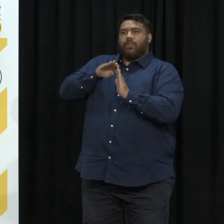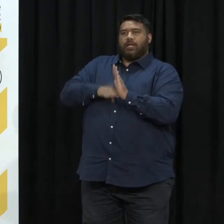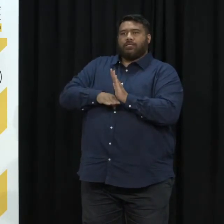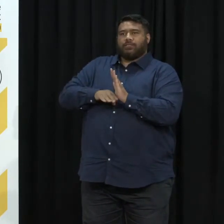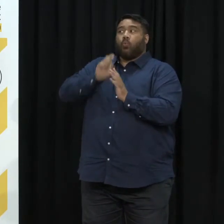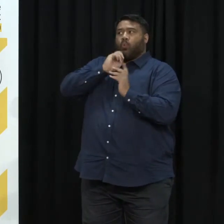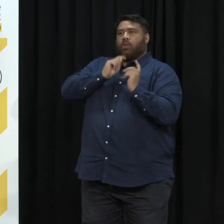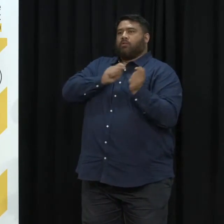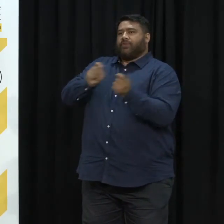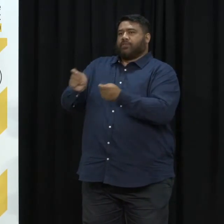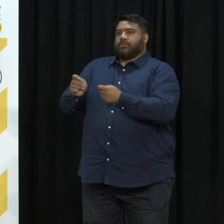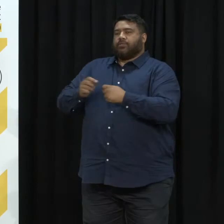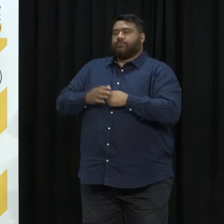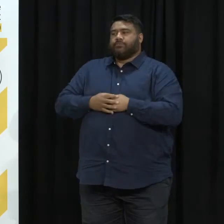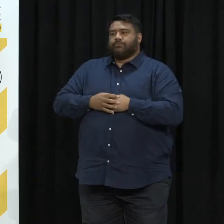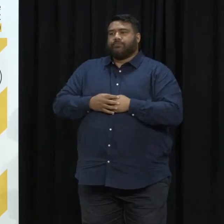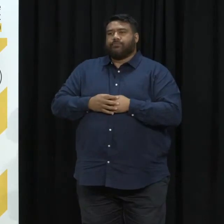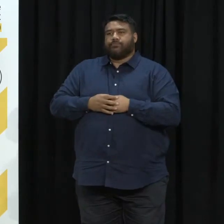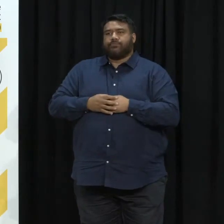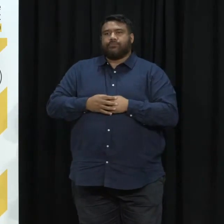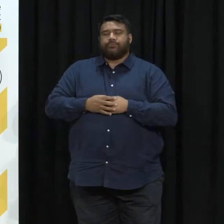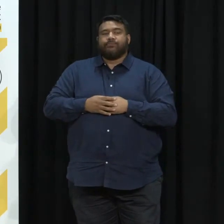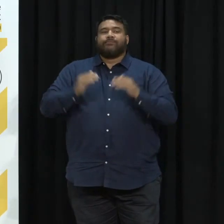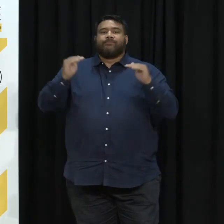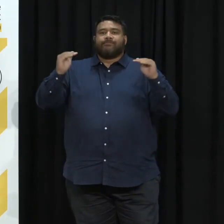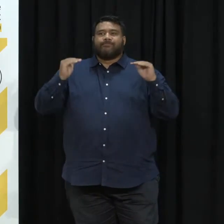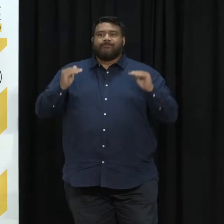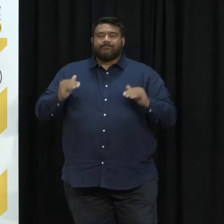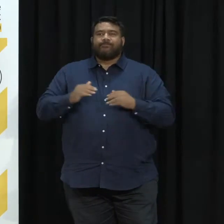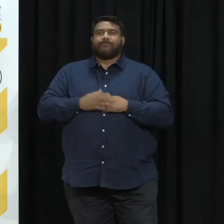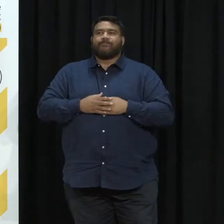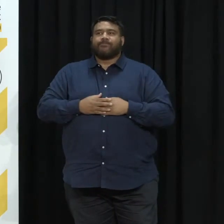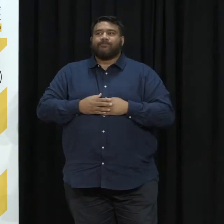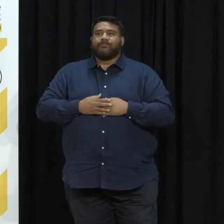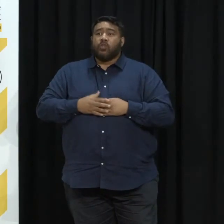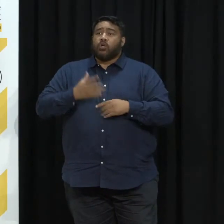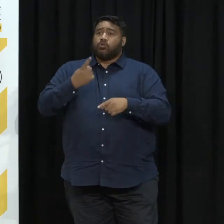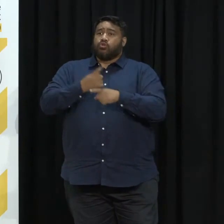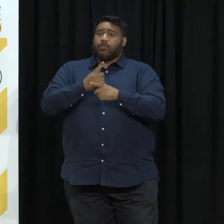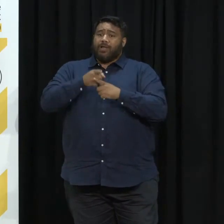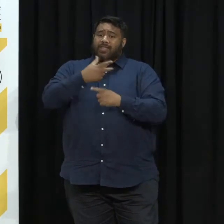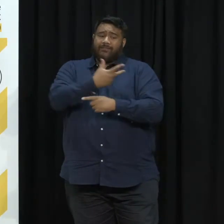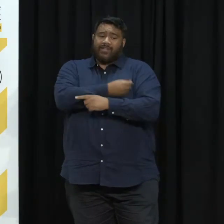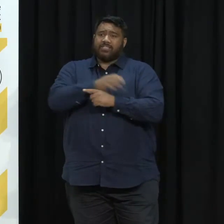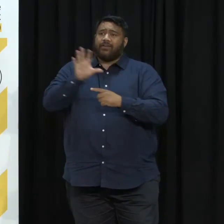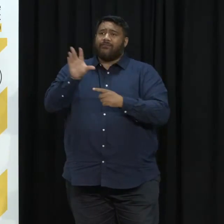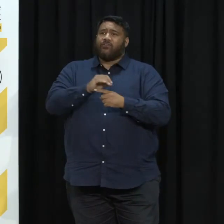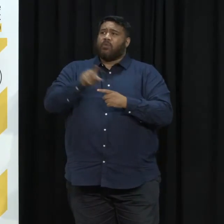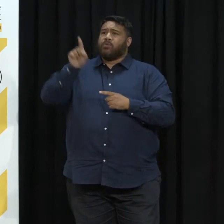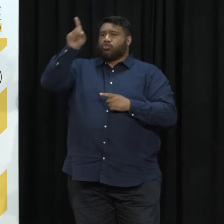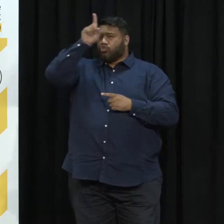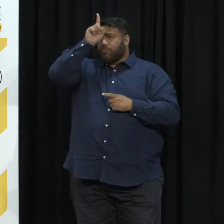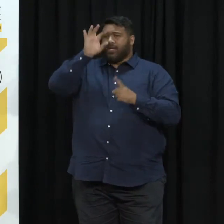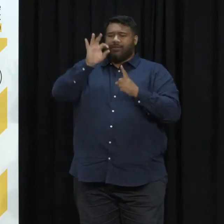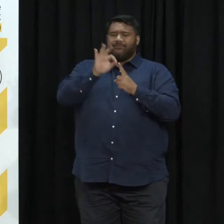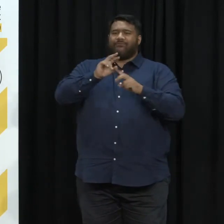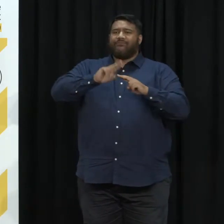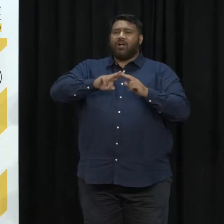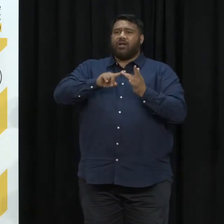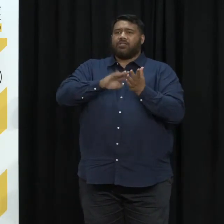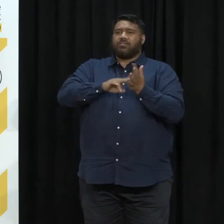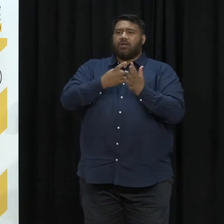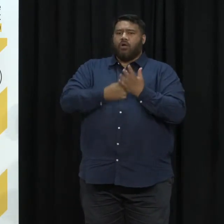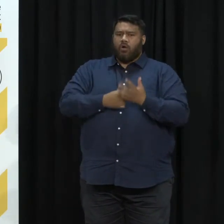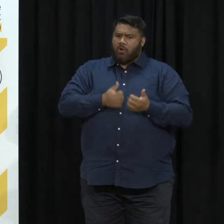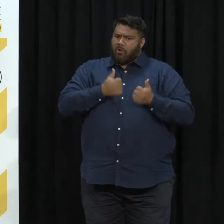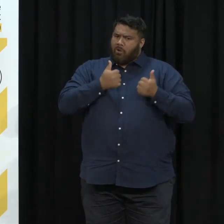plan. Finally, early evidence looks very promising in terms of the Pfizer vaccine's ability not only to protect individuals from the